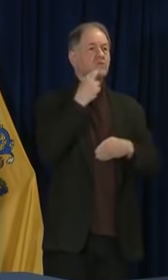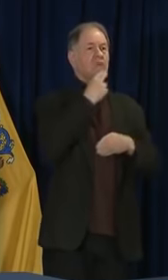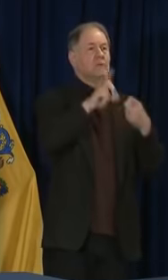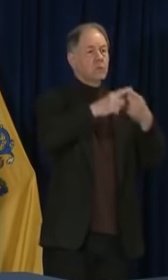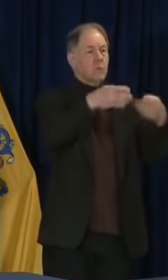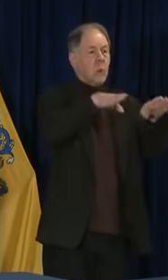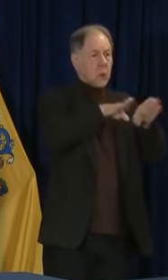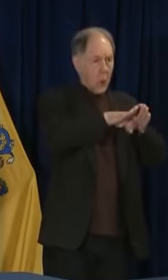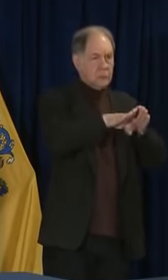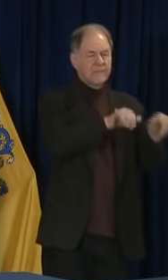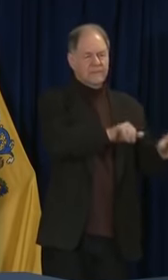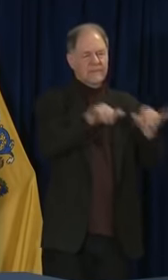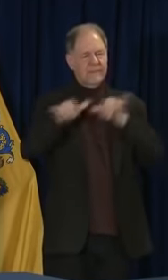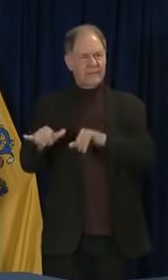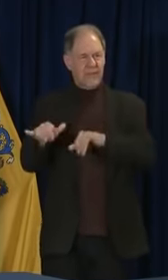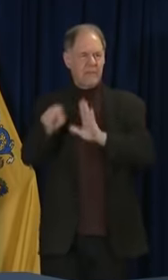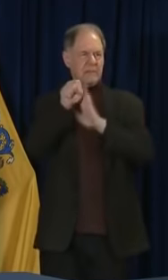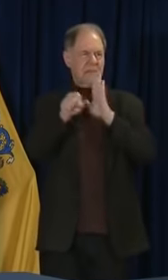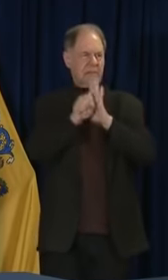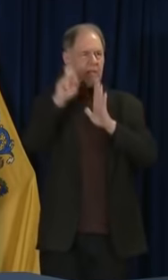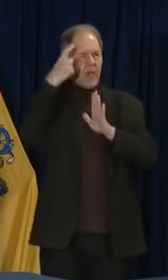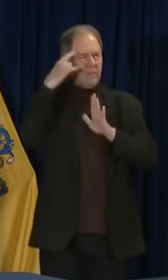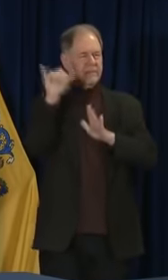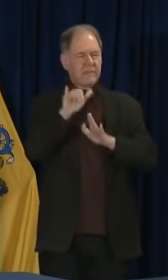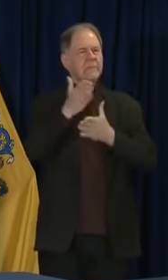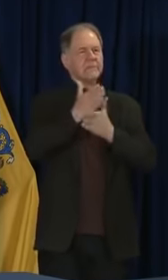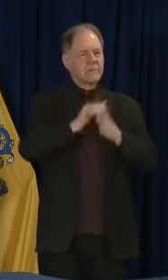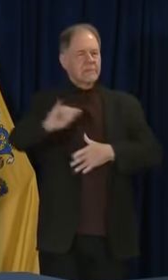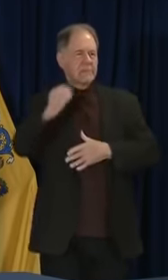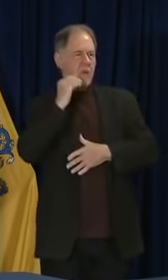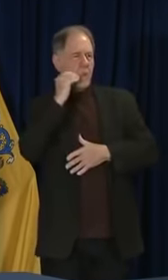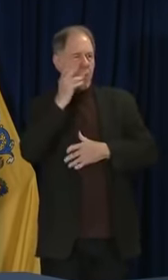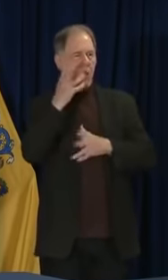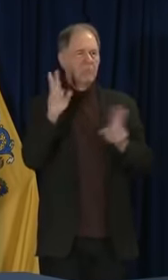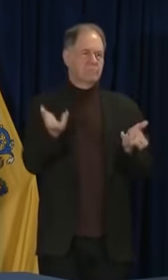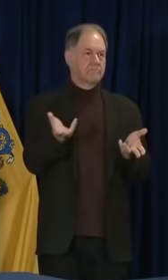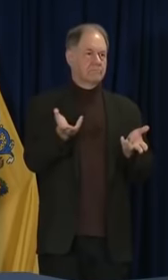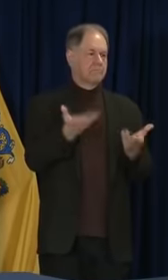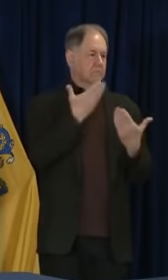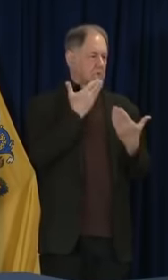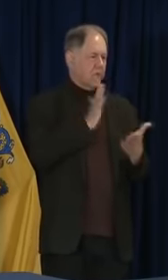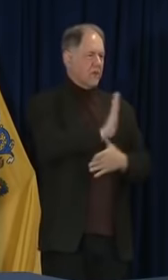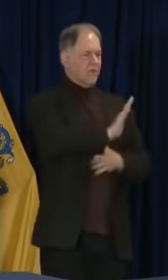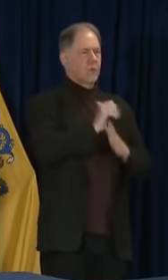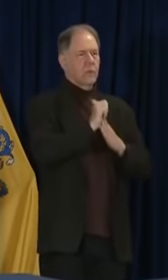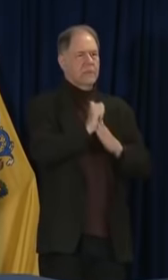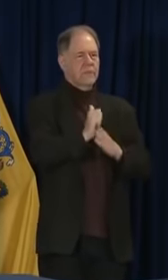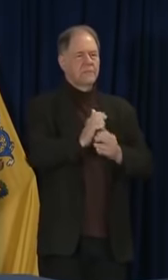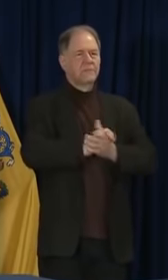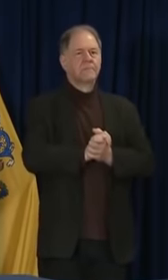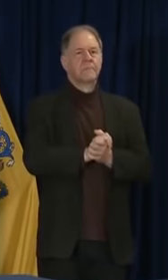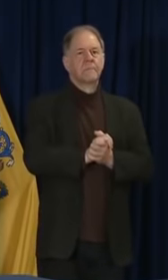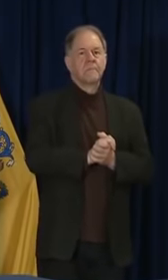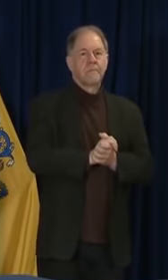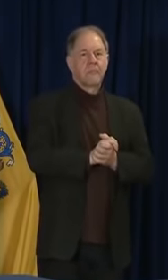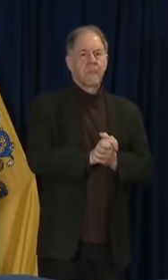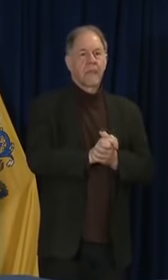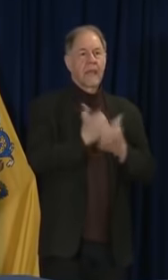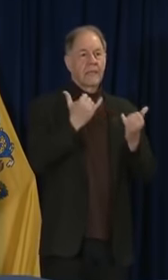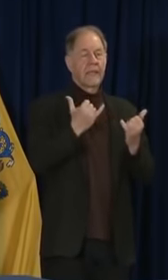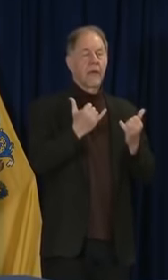government or county government that we're not prepared to do ourselves. So Sheila, thank you for everything you're doing. As we